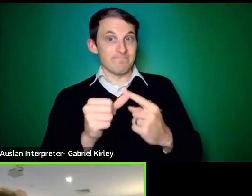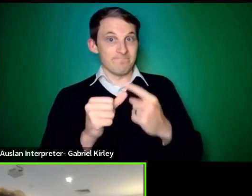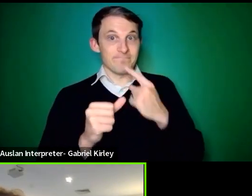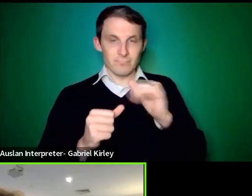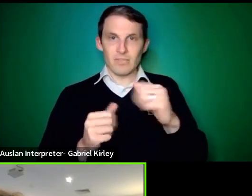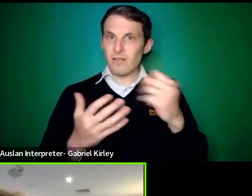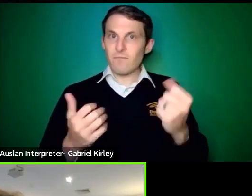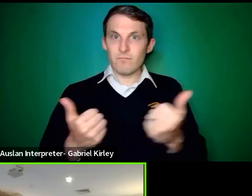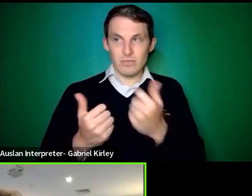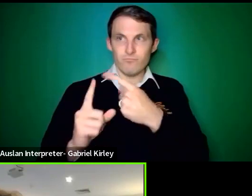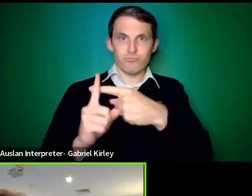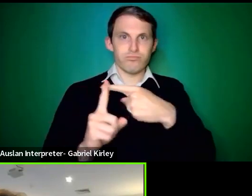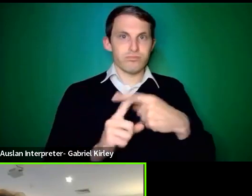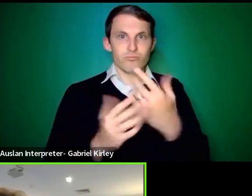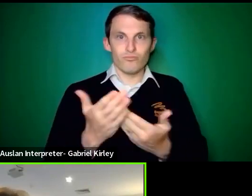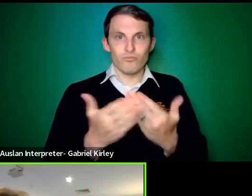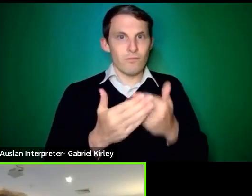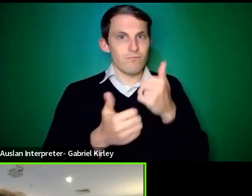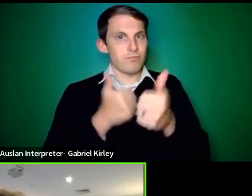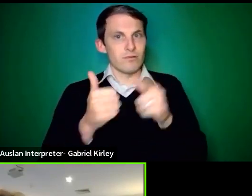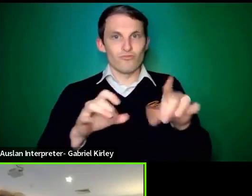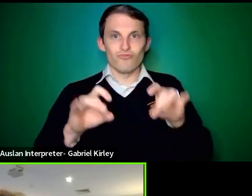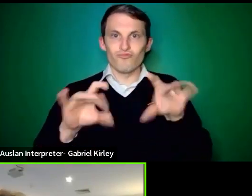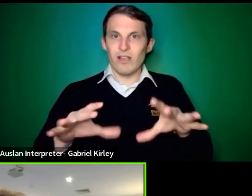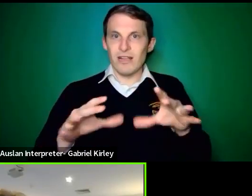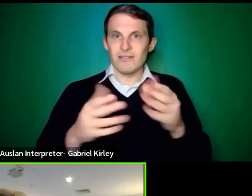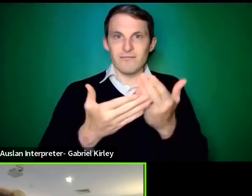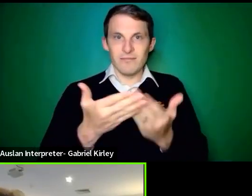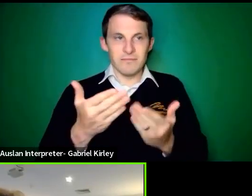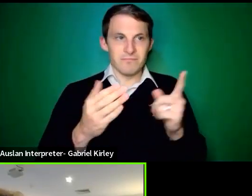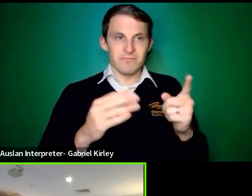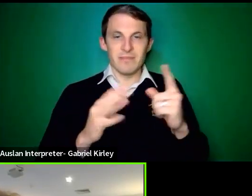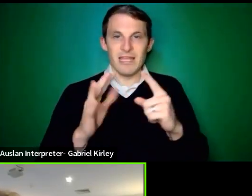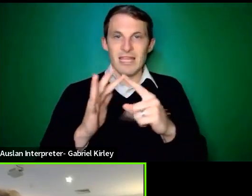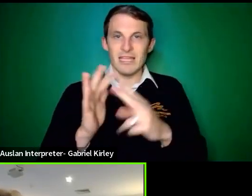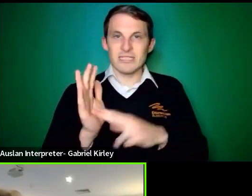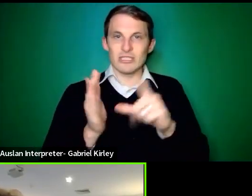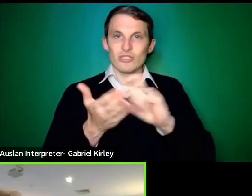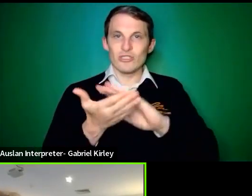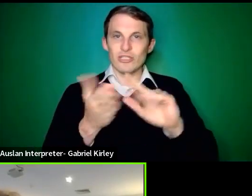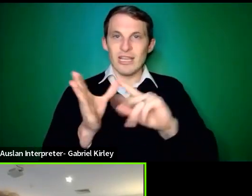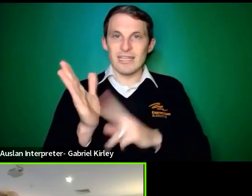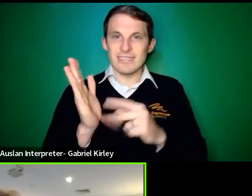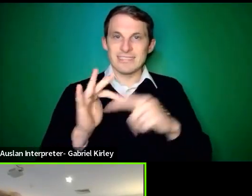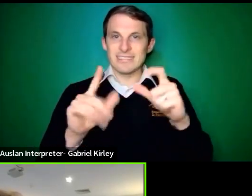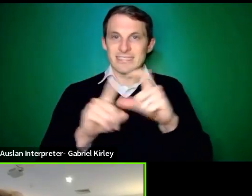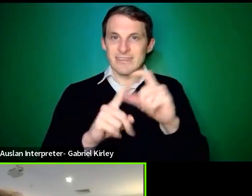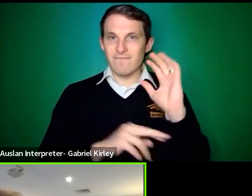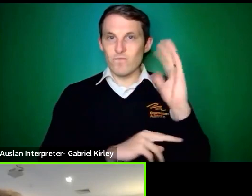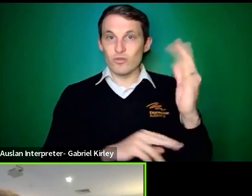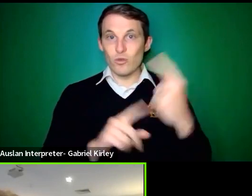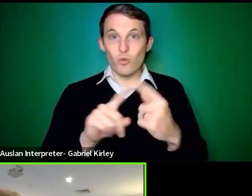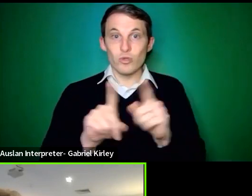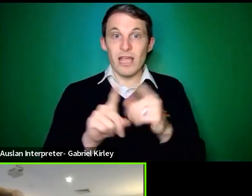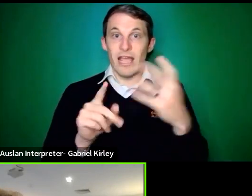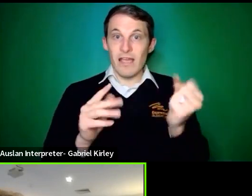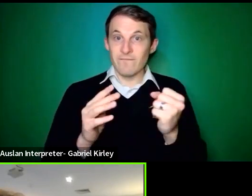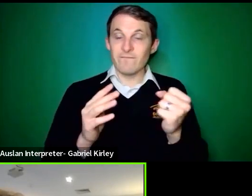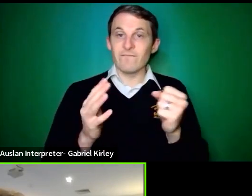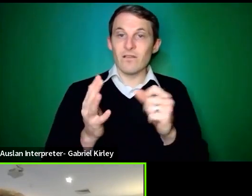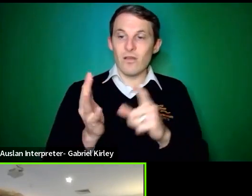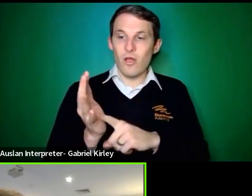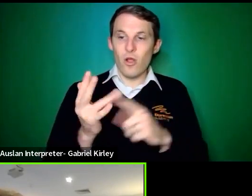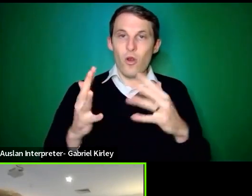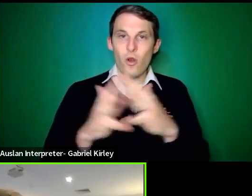So they really enjoy the Australian theme and the Enchanted Forest. They feel very, very welcomed. We also have a low sensory clinic here, which we'll